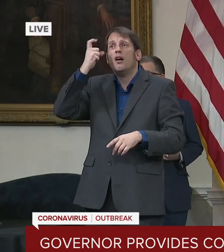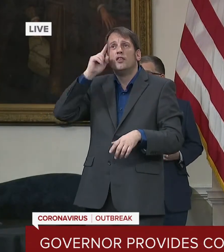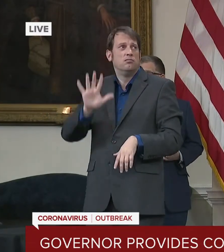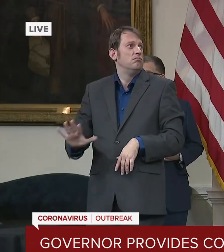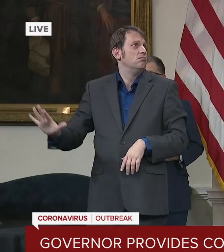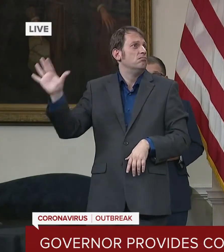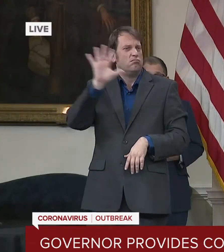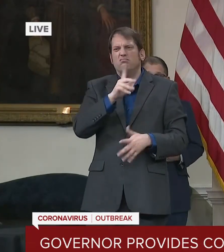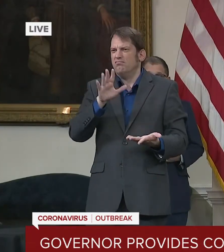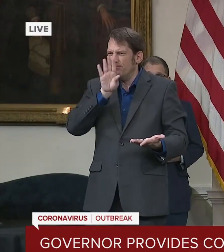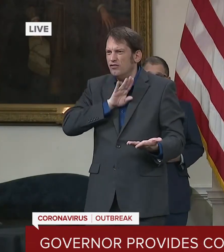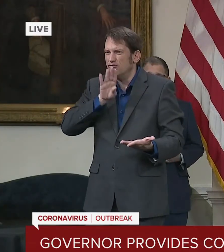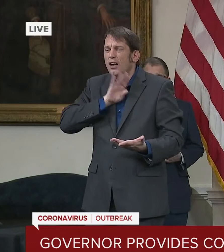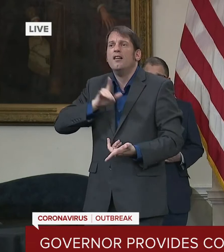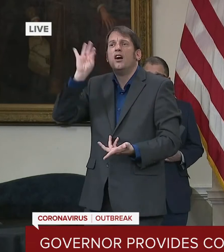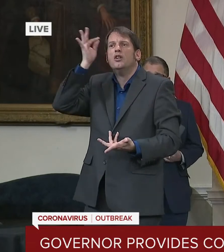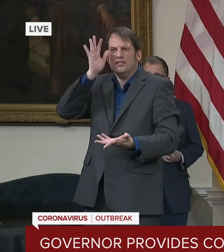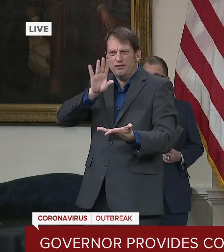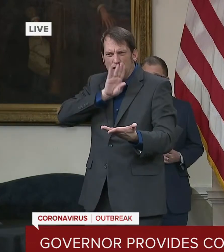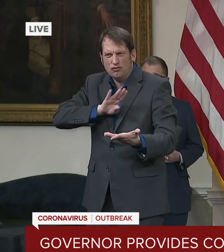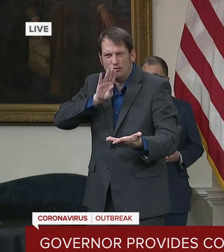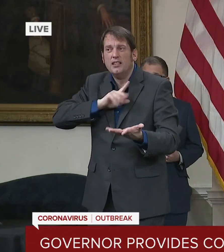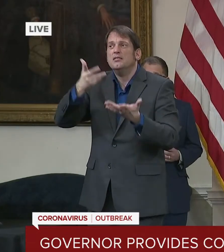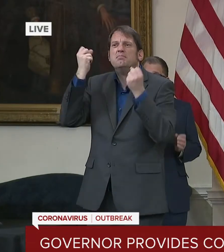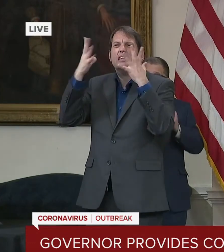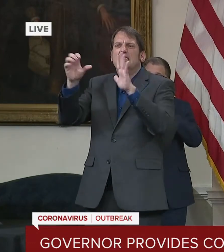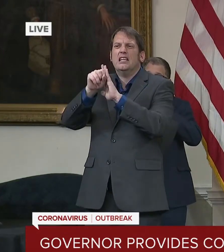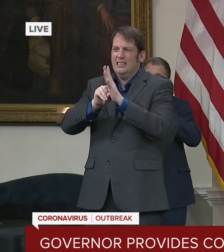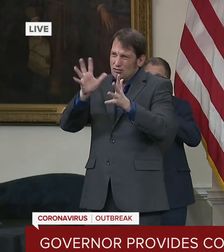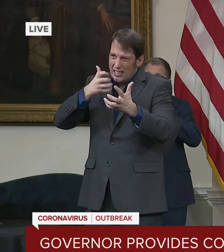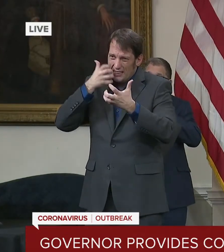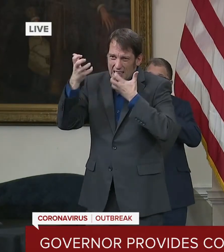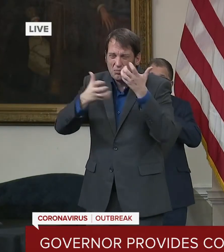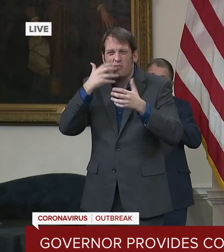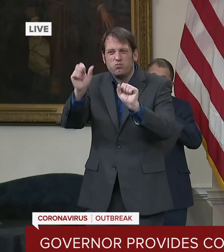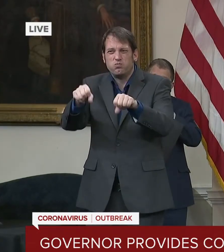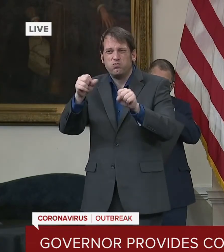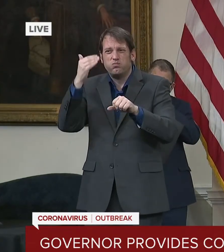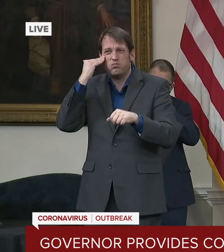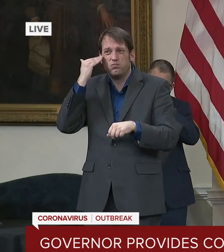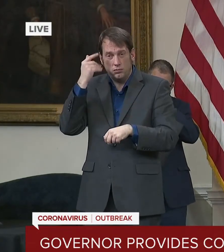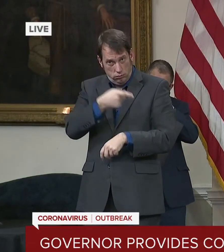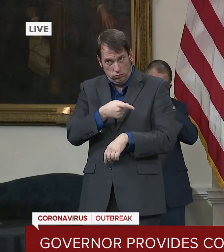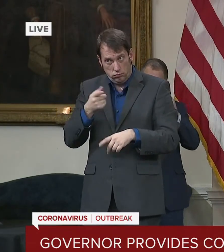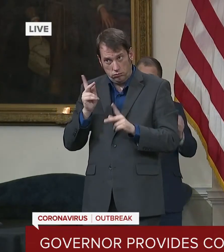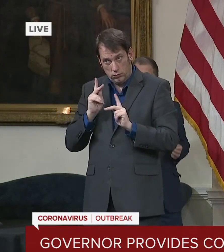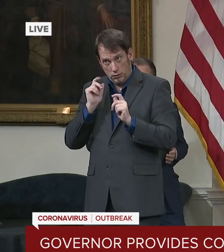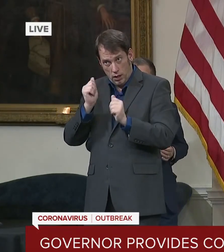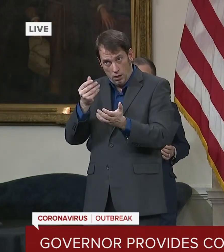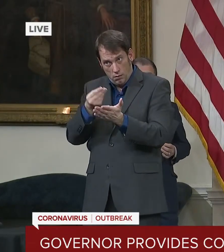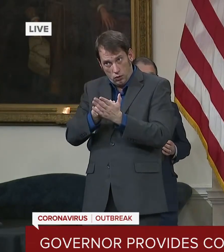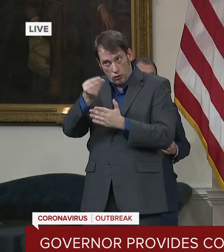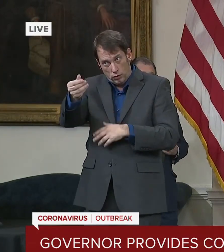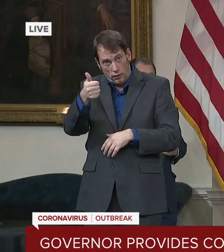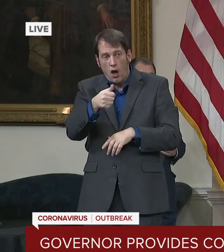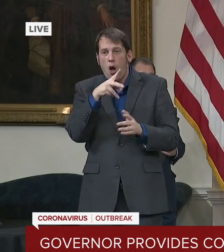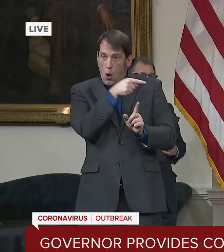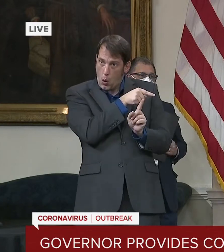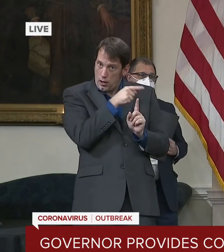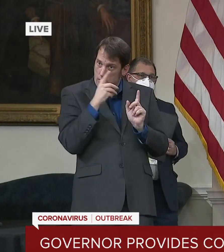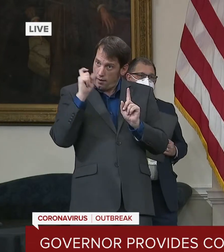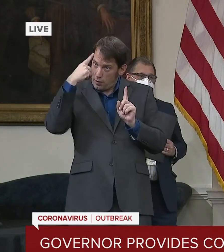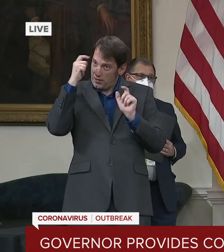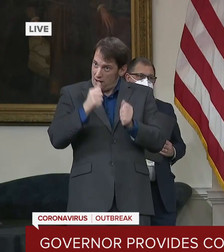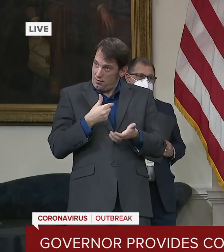you. Are you able or allowed to try to purchase it yourself, and have you